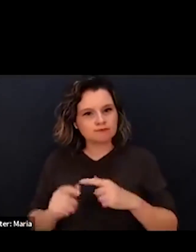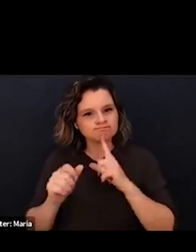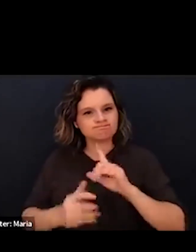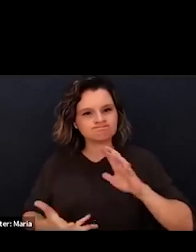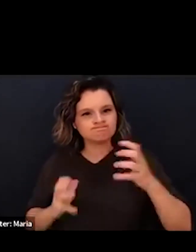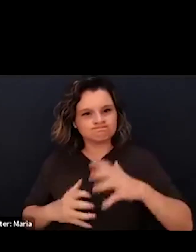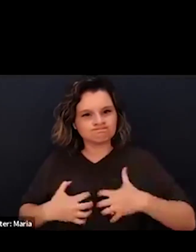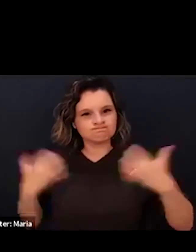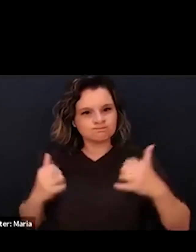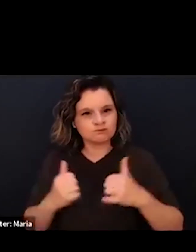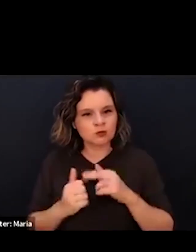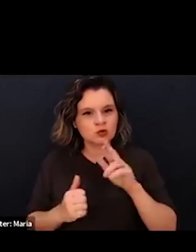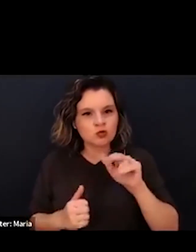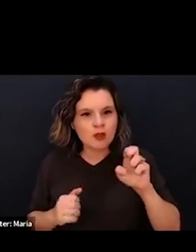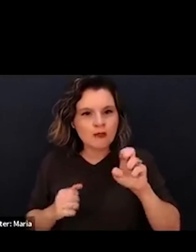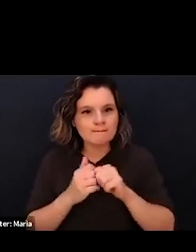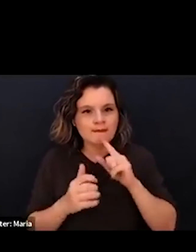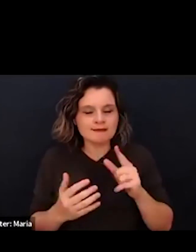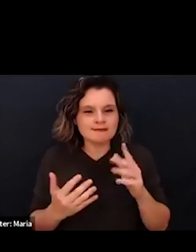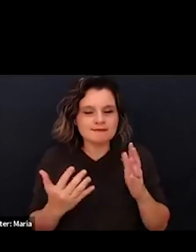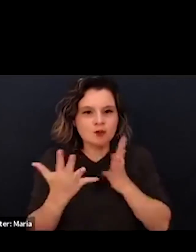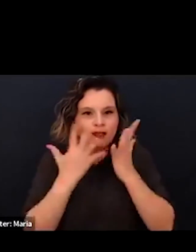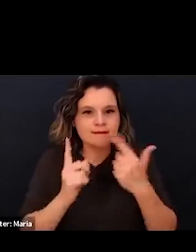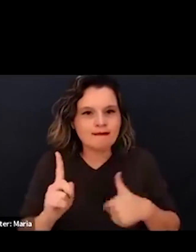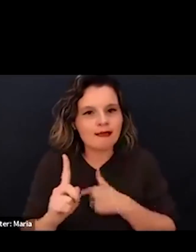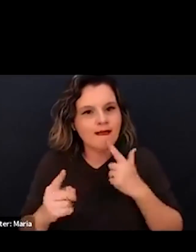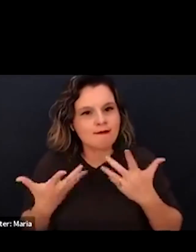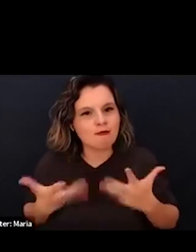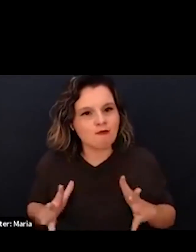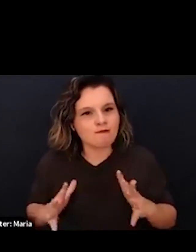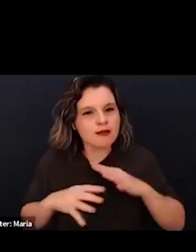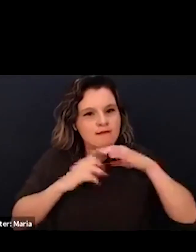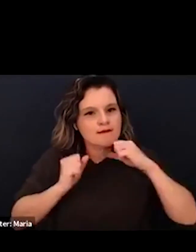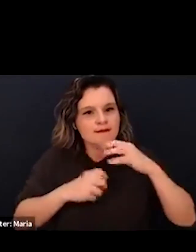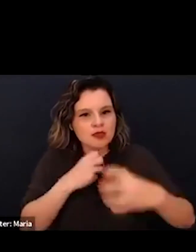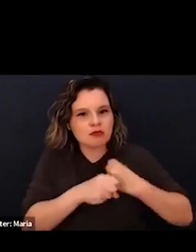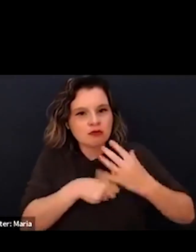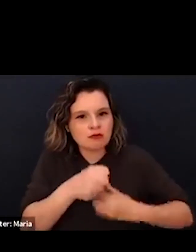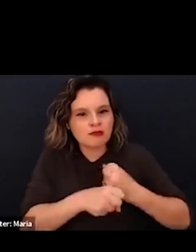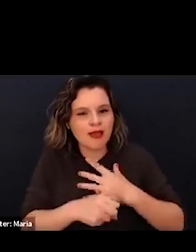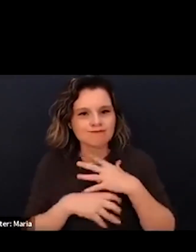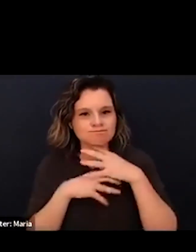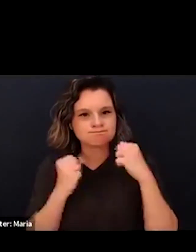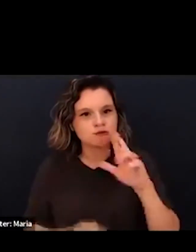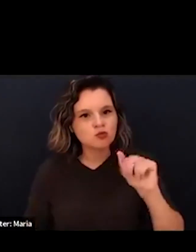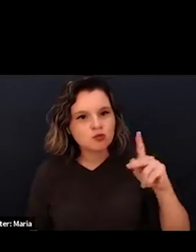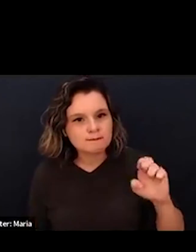and action by the rape and humiliation of us? I am over years and years of being over rape and thinking about rape every day of my